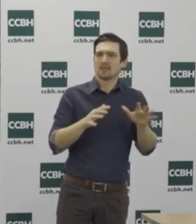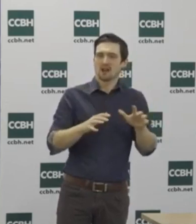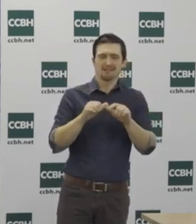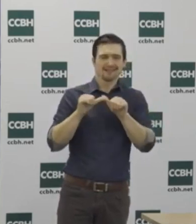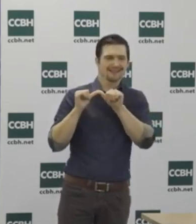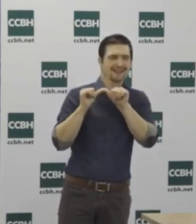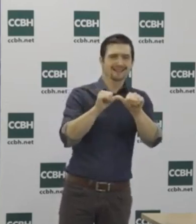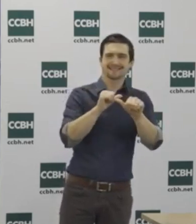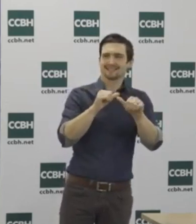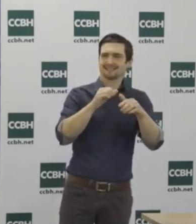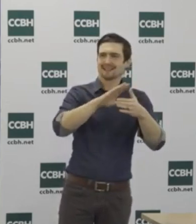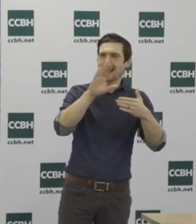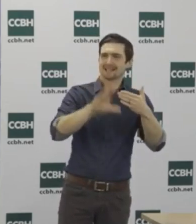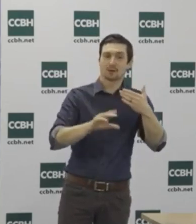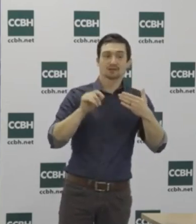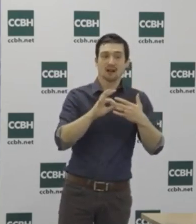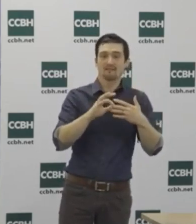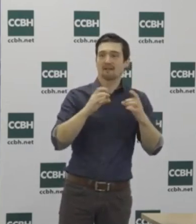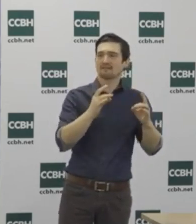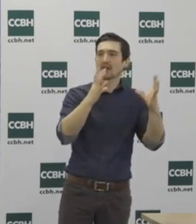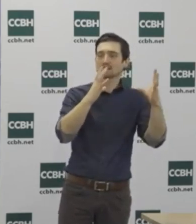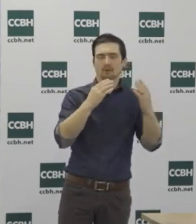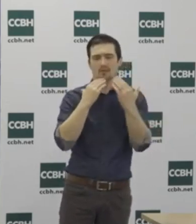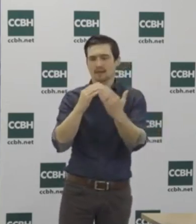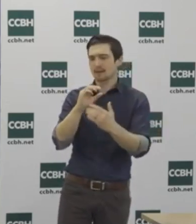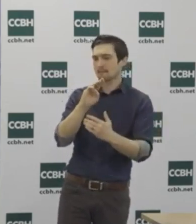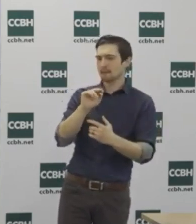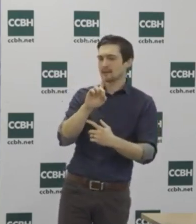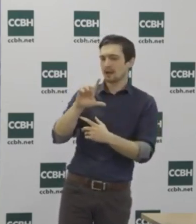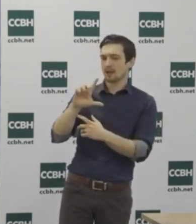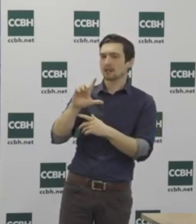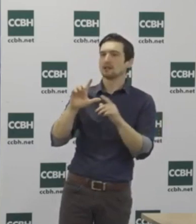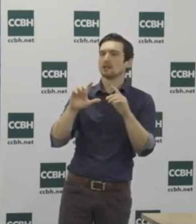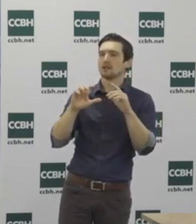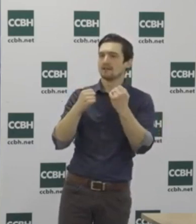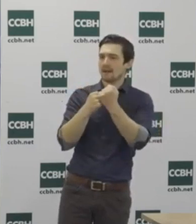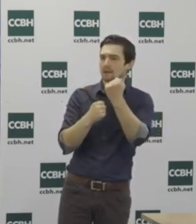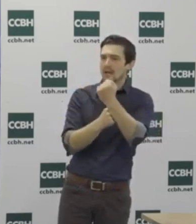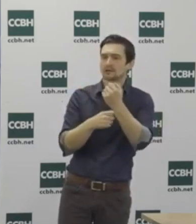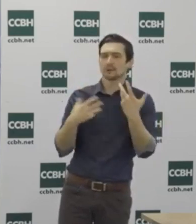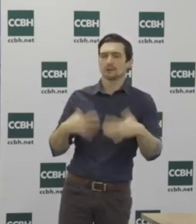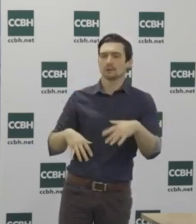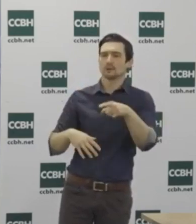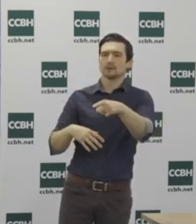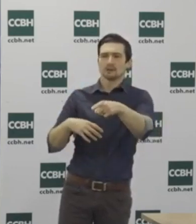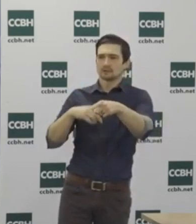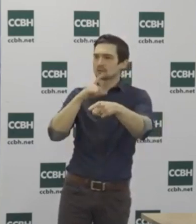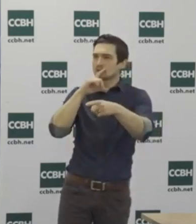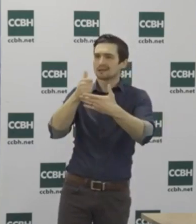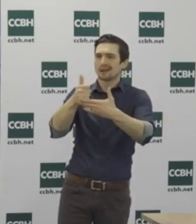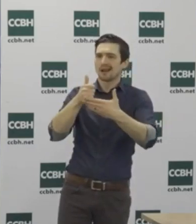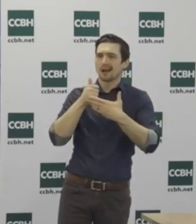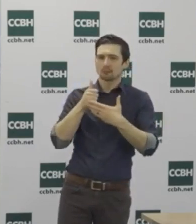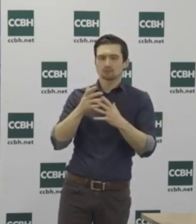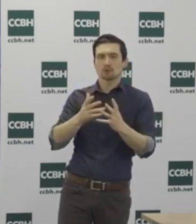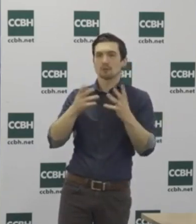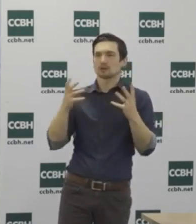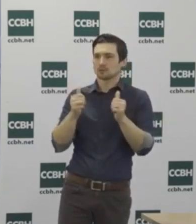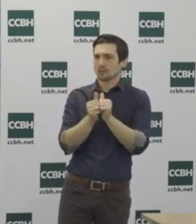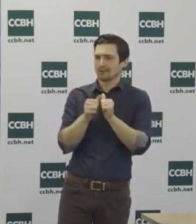violence. I want to thank the Mandel Foundation for their generous and proactive support with this very important